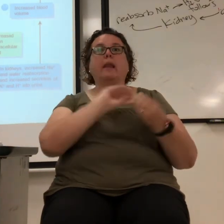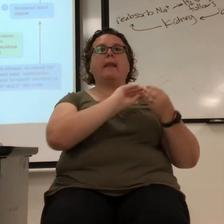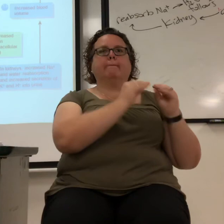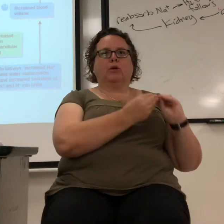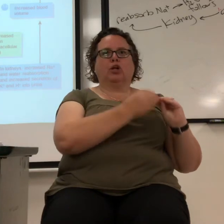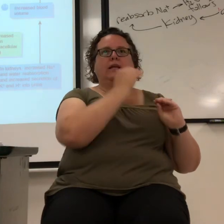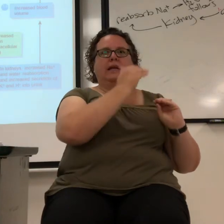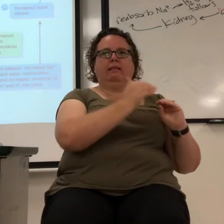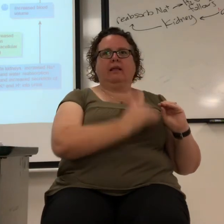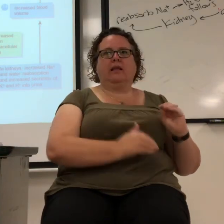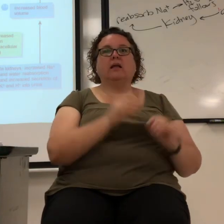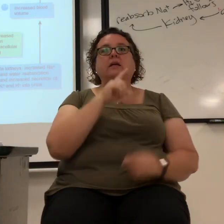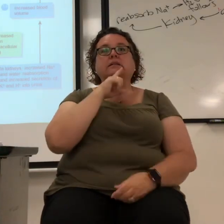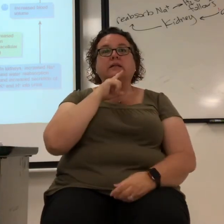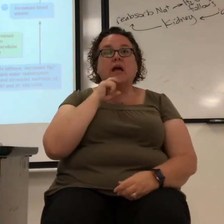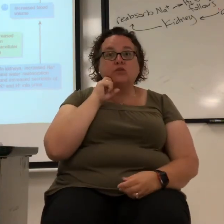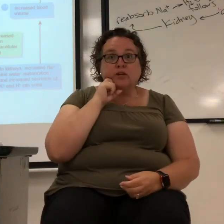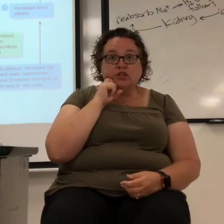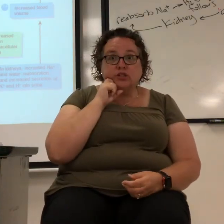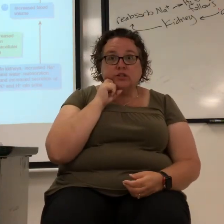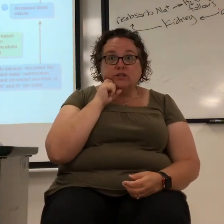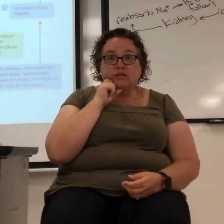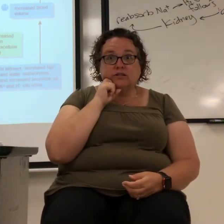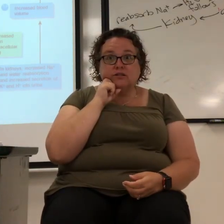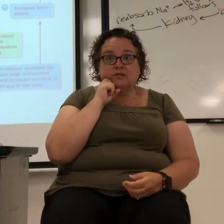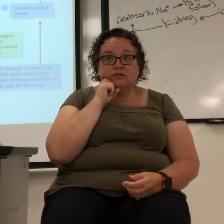neatly. Dehydration,